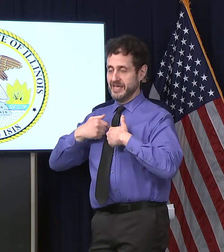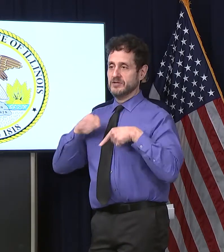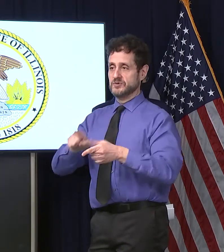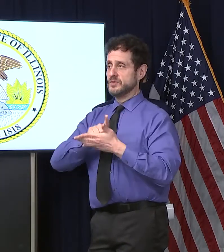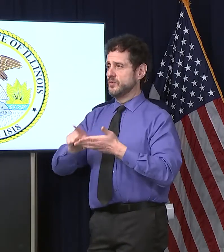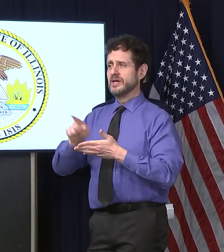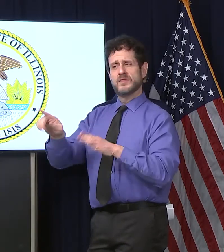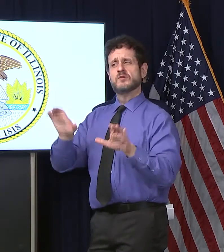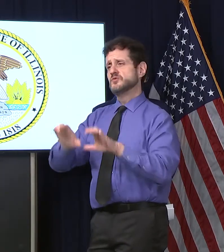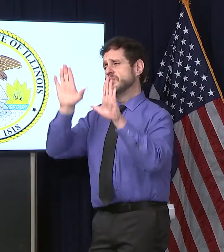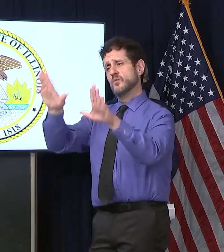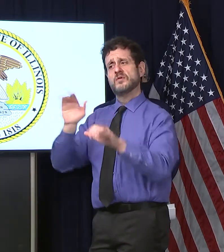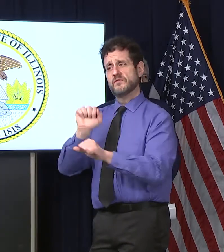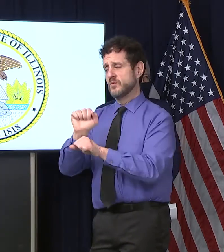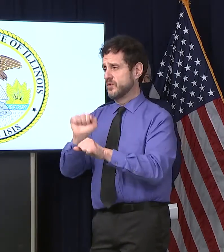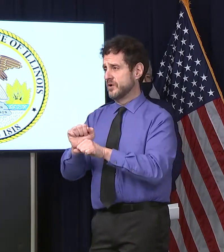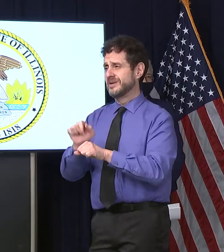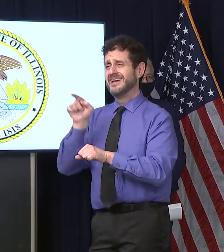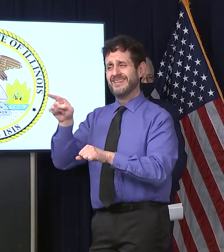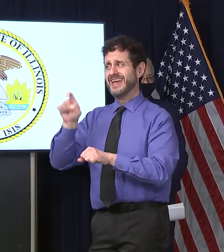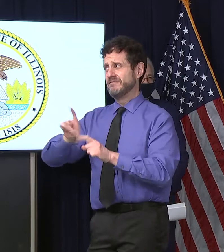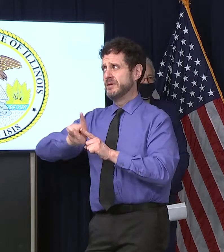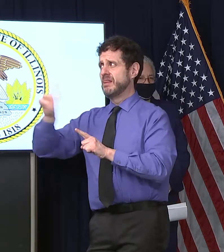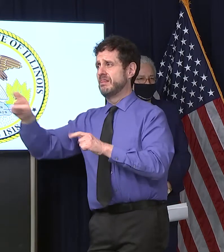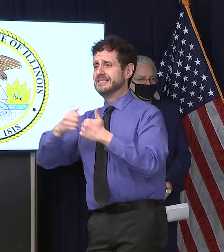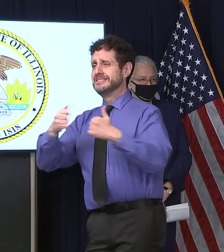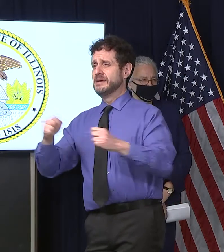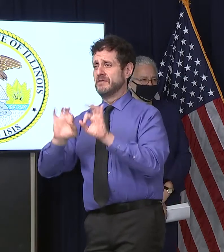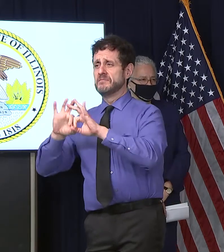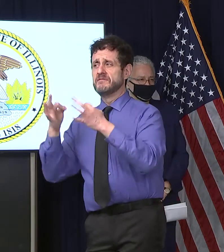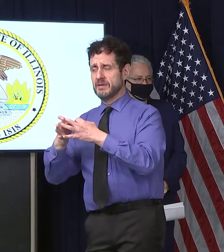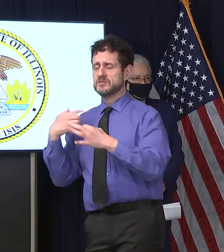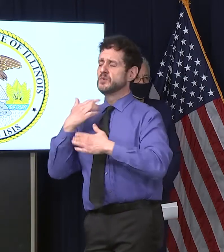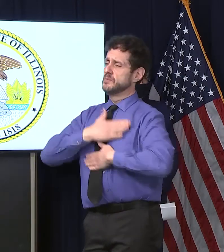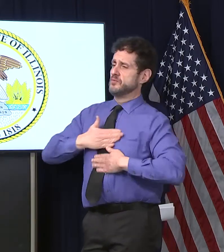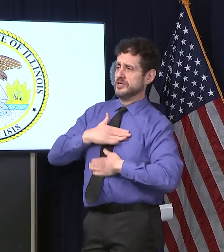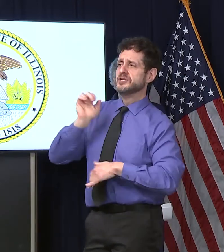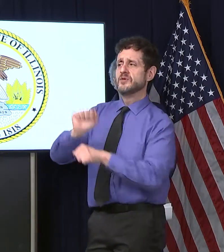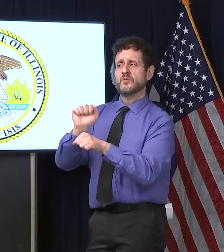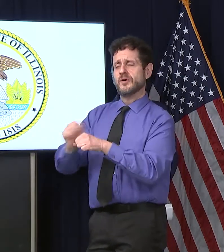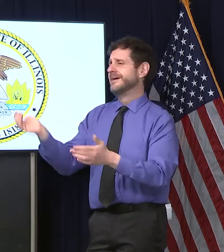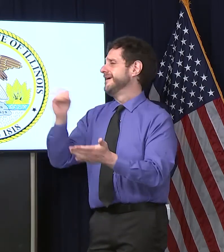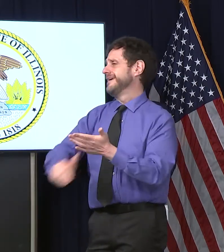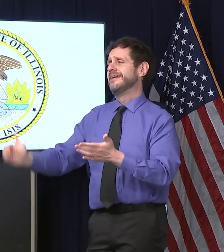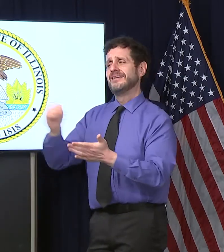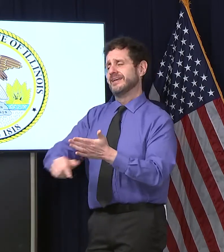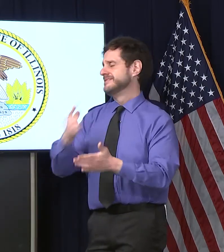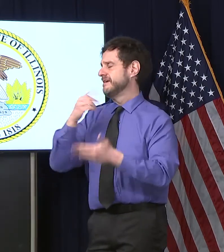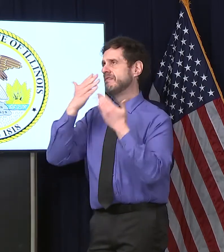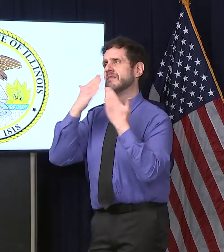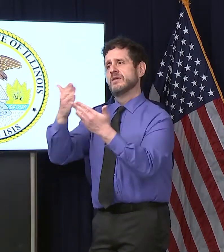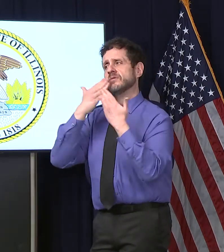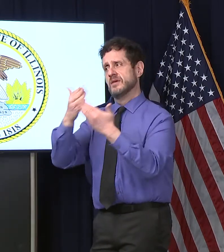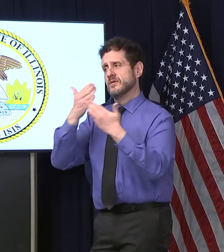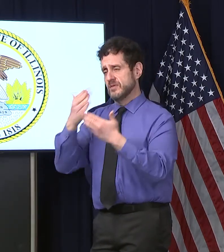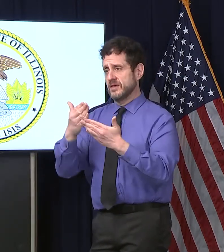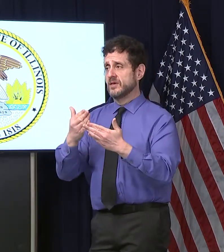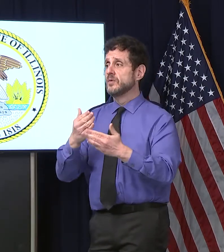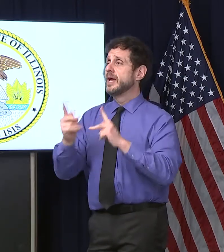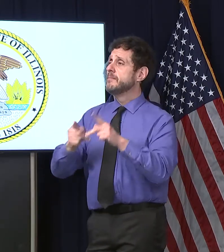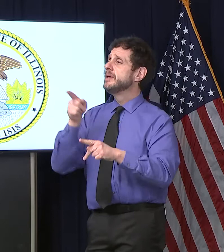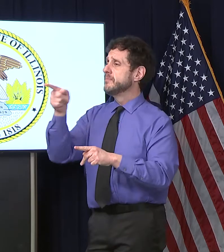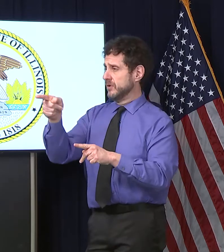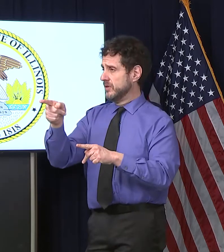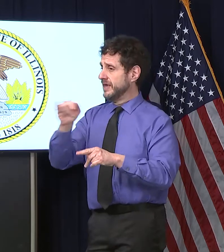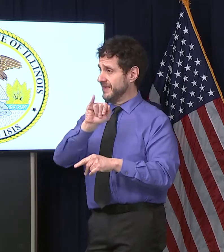work and they're away from their families, and we appreciate so much what they do over and over again. So please, thank you, and let everyone in the Guard know